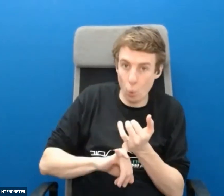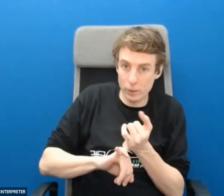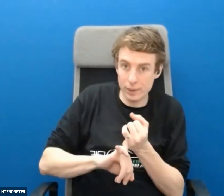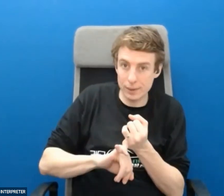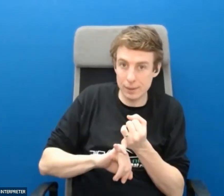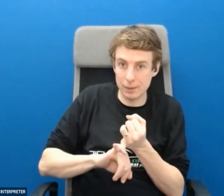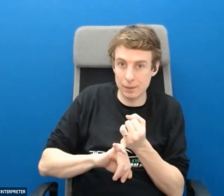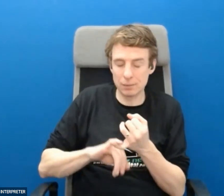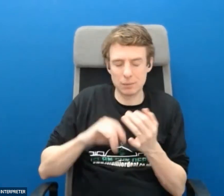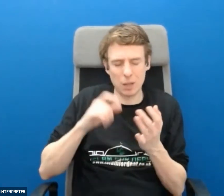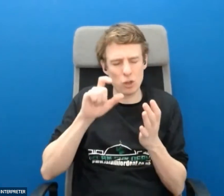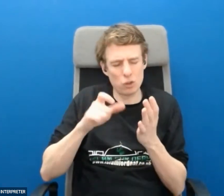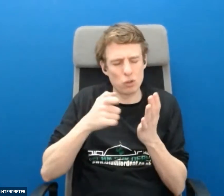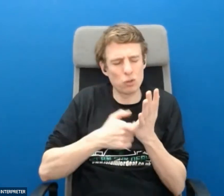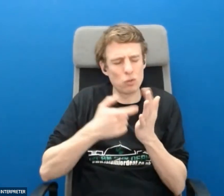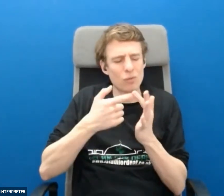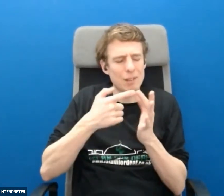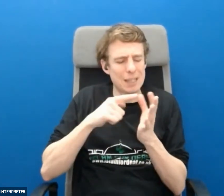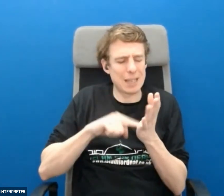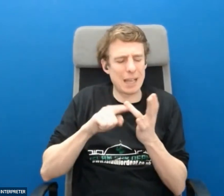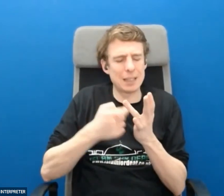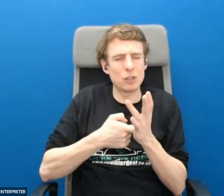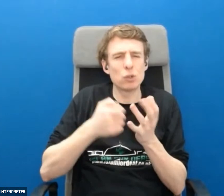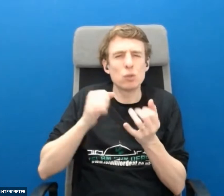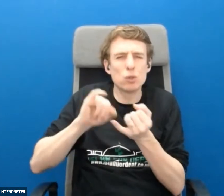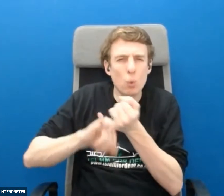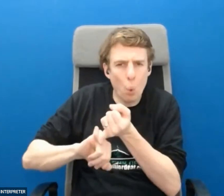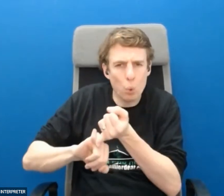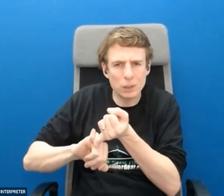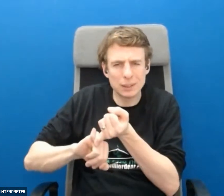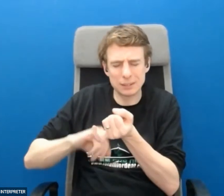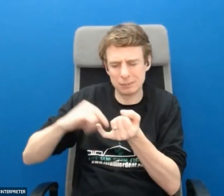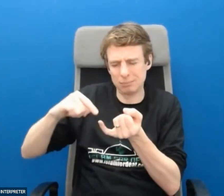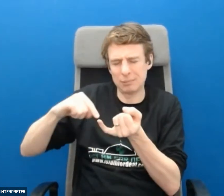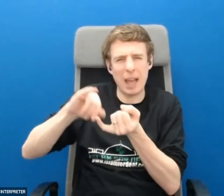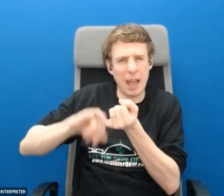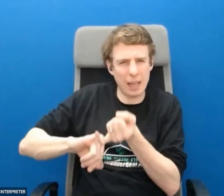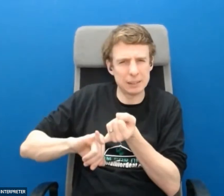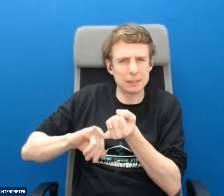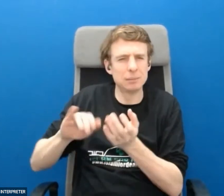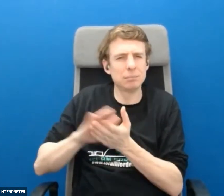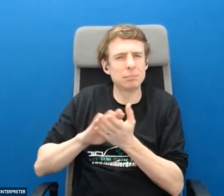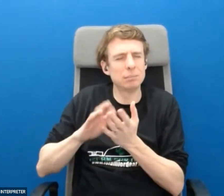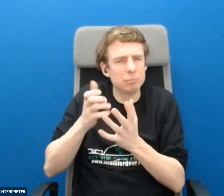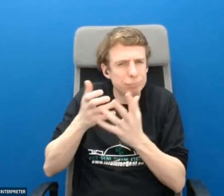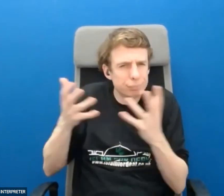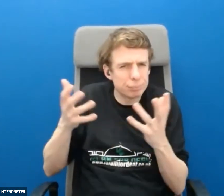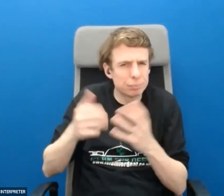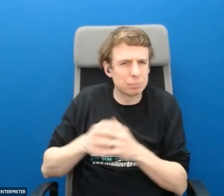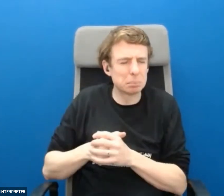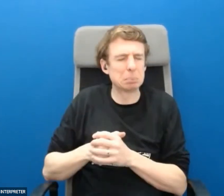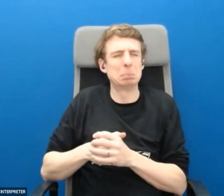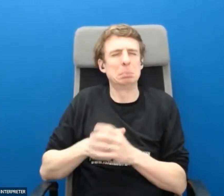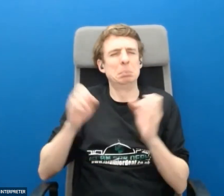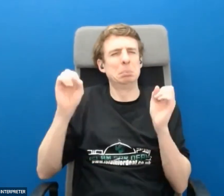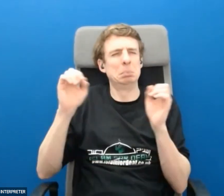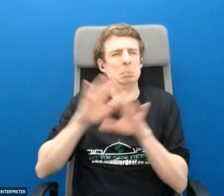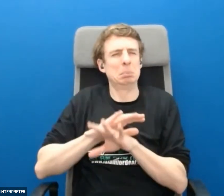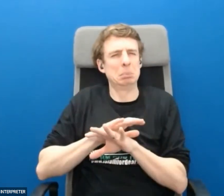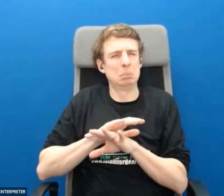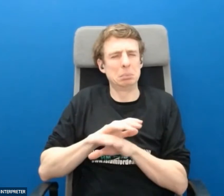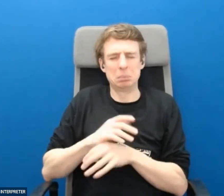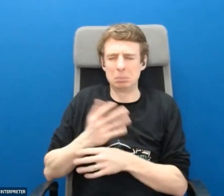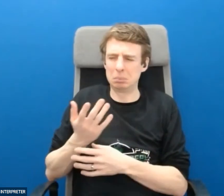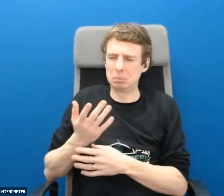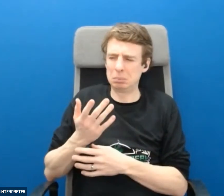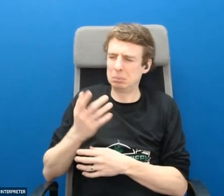we've just said, and in light of the verse that we've said, that indeed to Allah belongs alone the creation? And